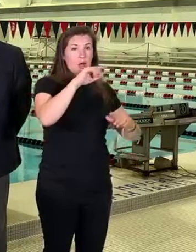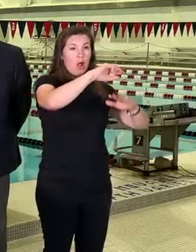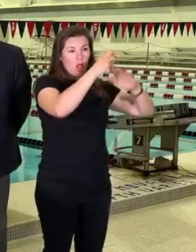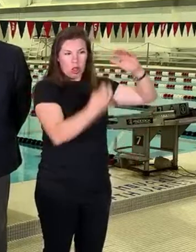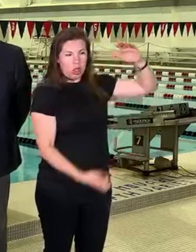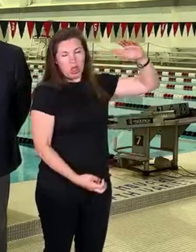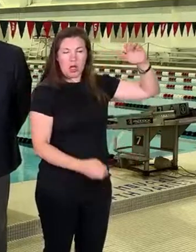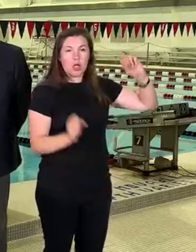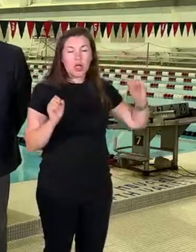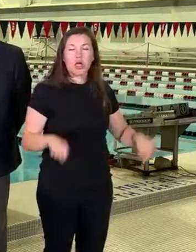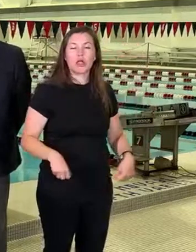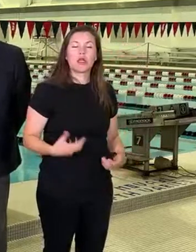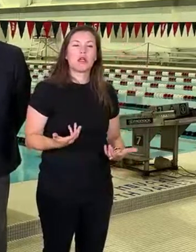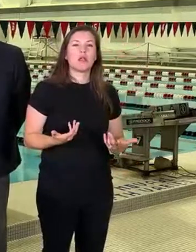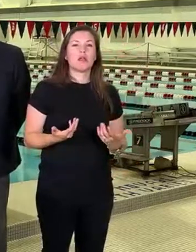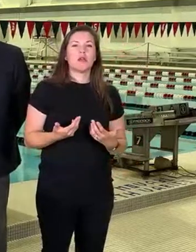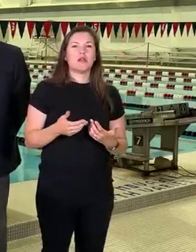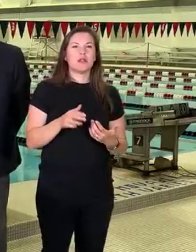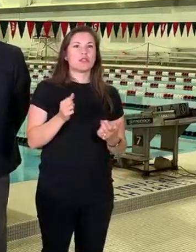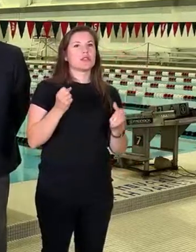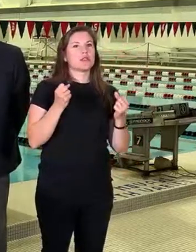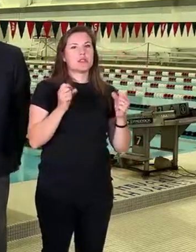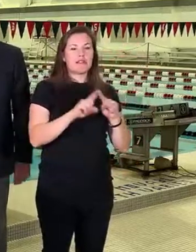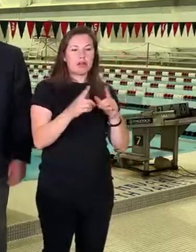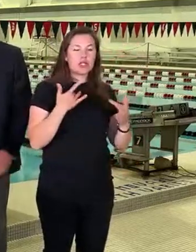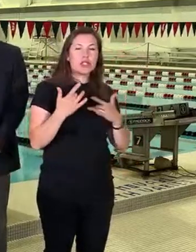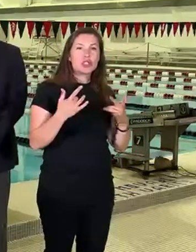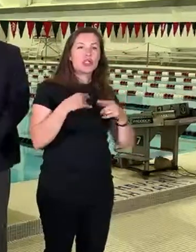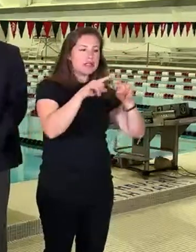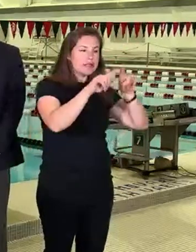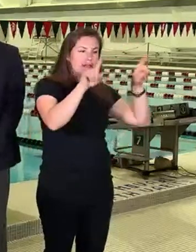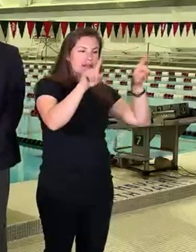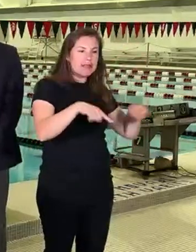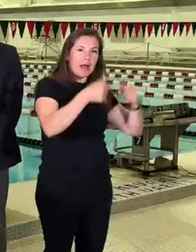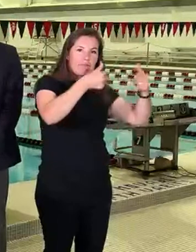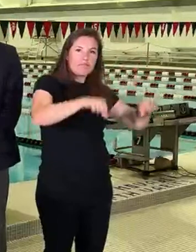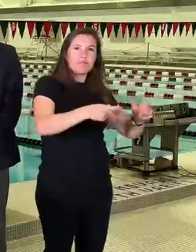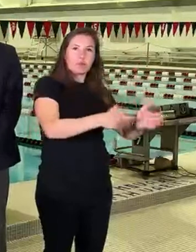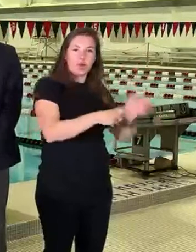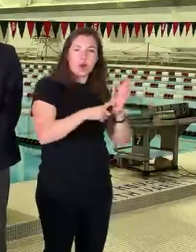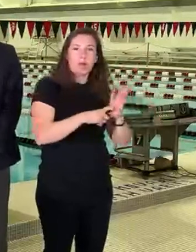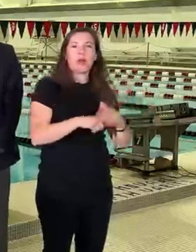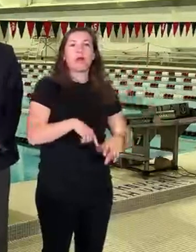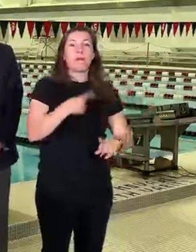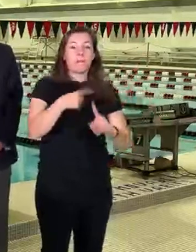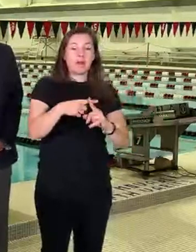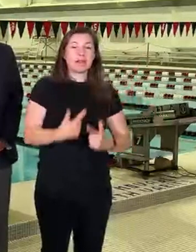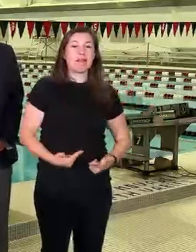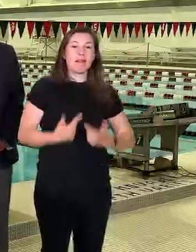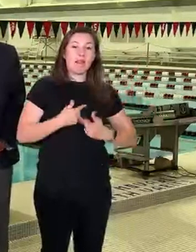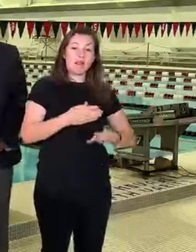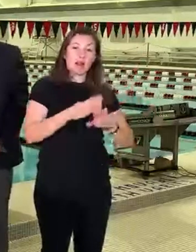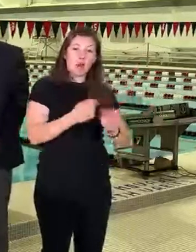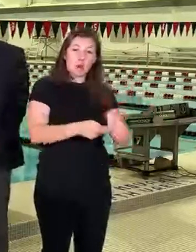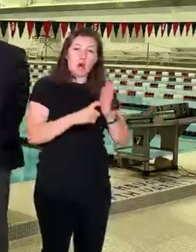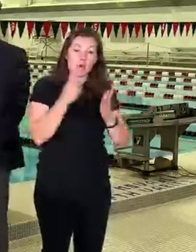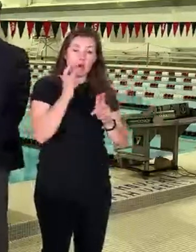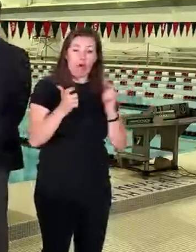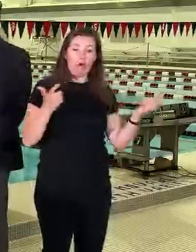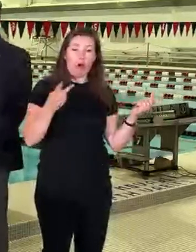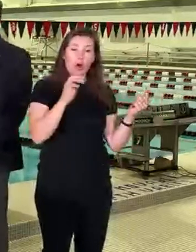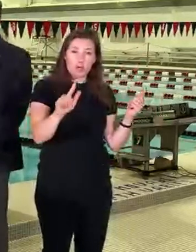and hit their head? There's other concerns there. There's signage requirements. We do have lifeguarding requirements for the larger